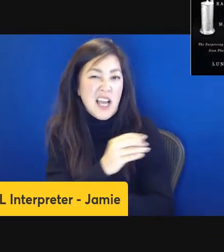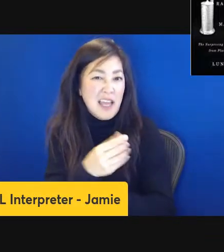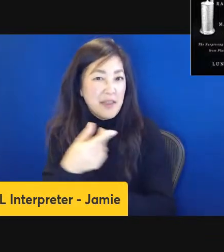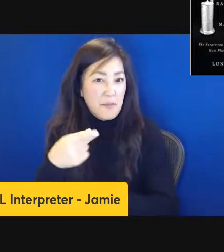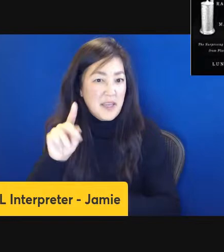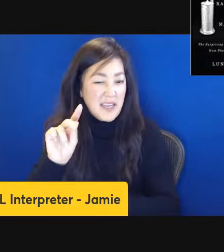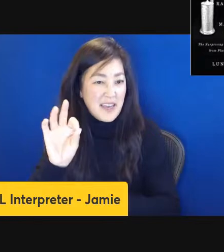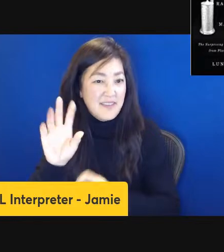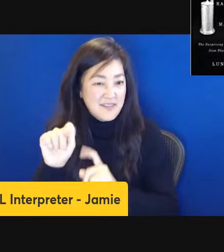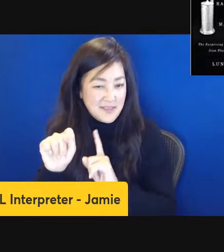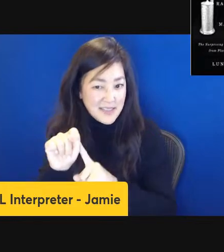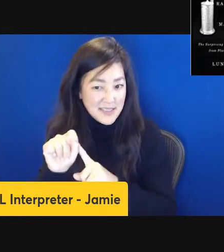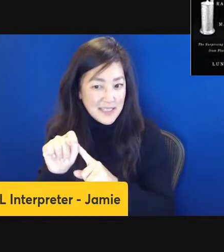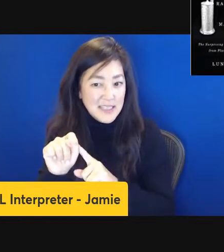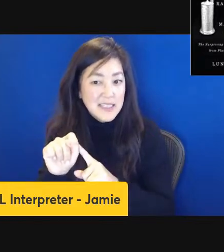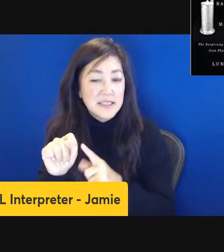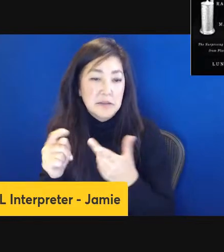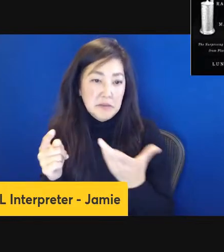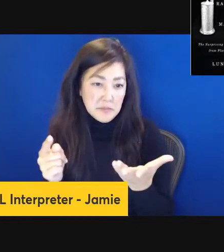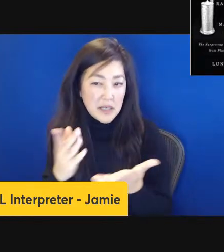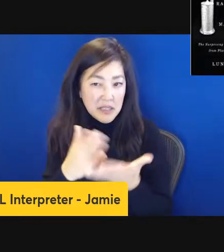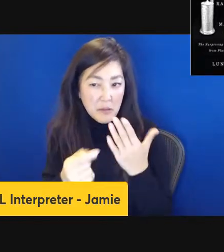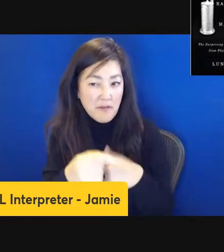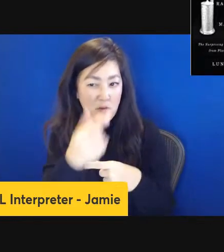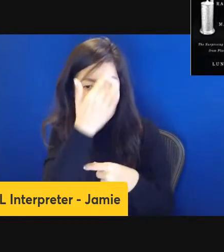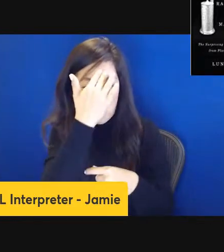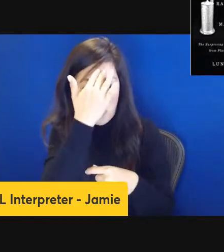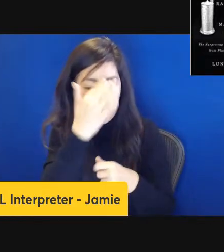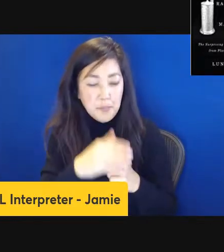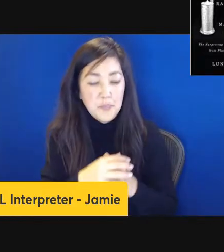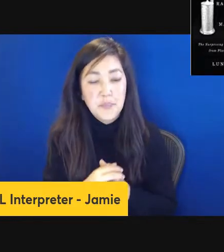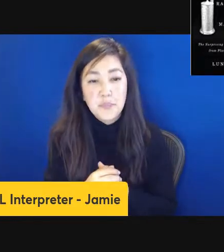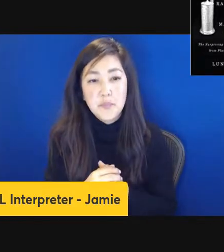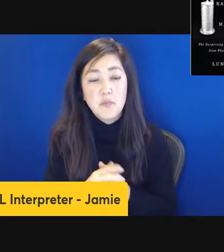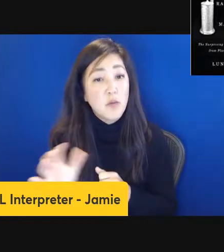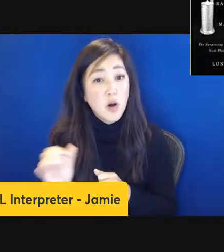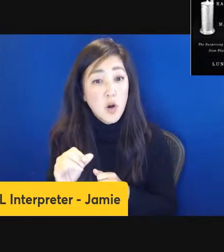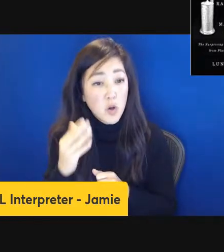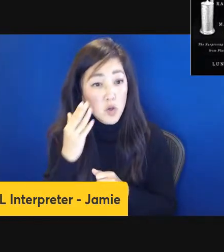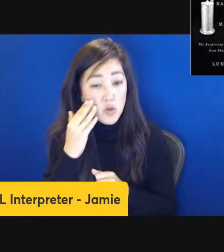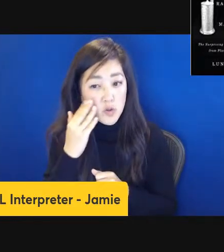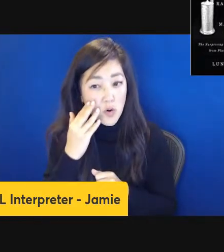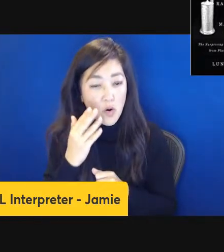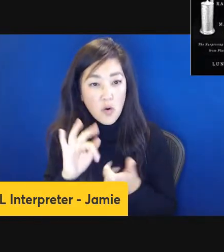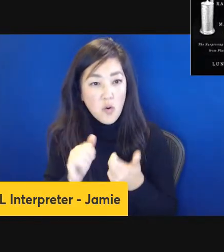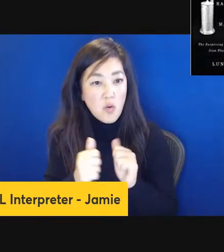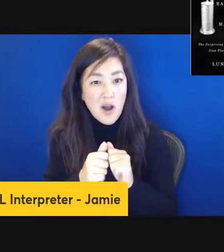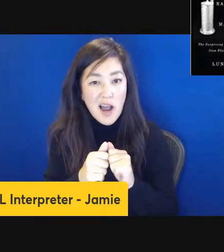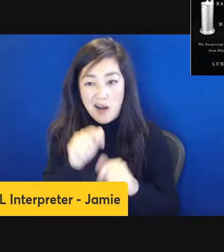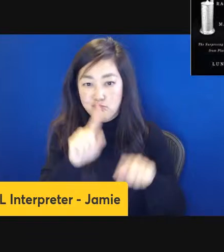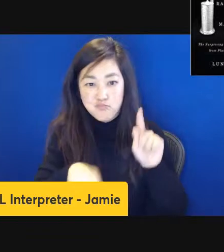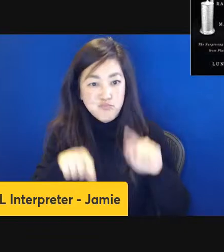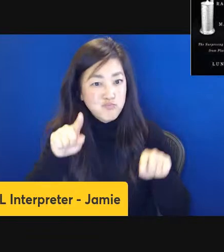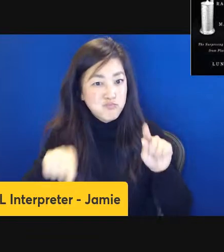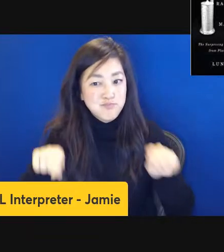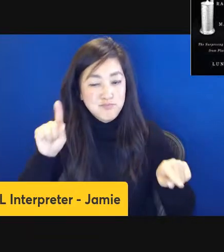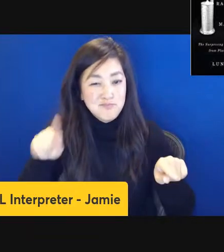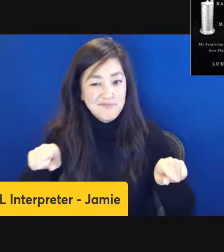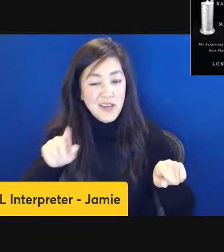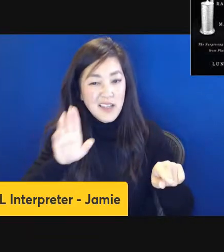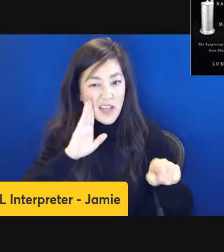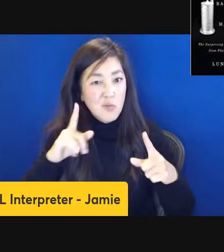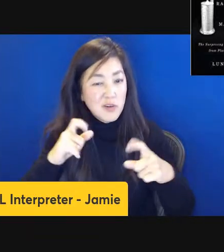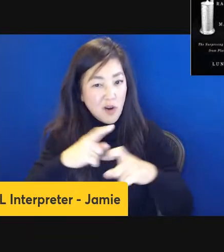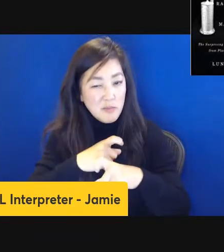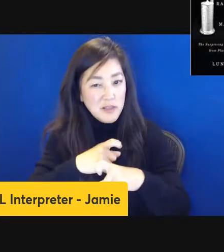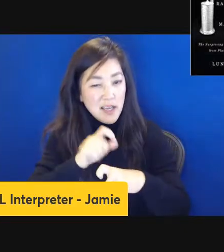corrected and those that are not. And you're also aware of the variability that complicates interpretation.